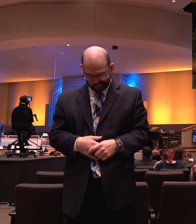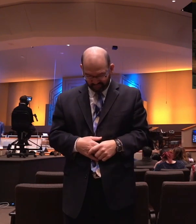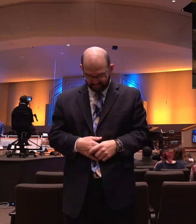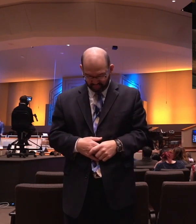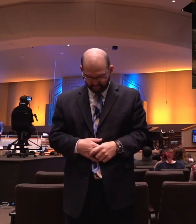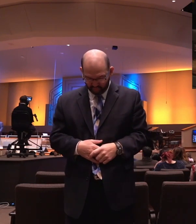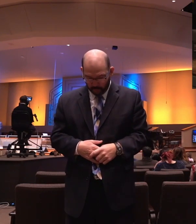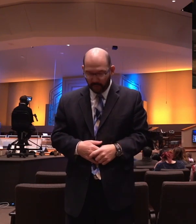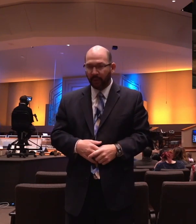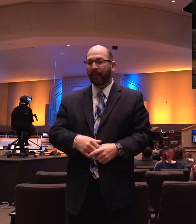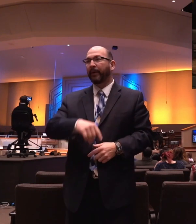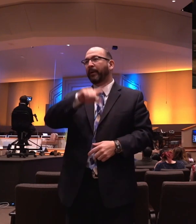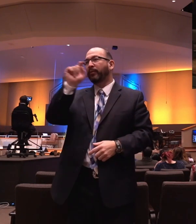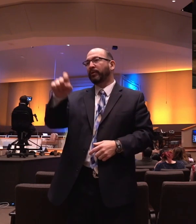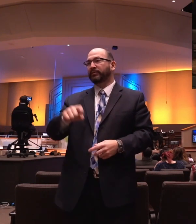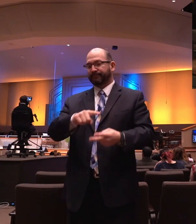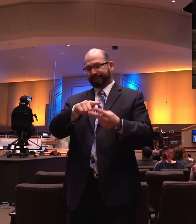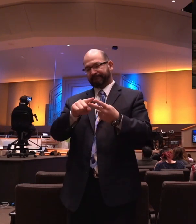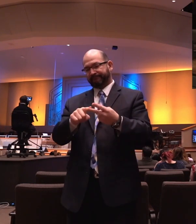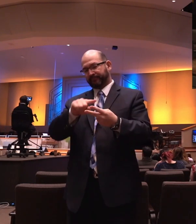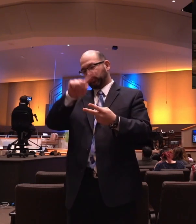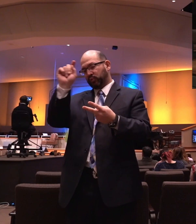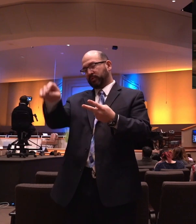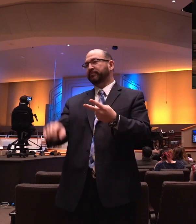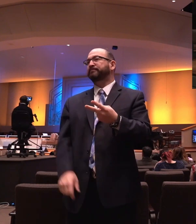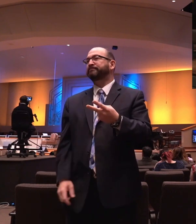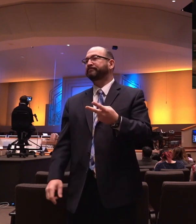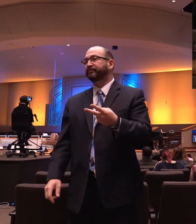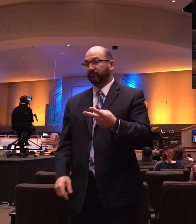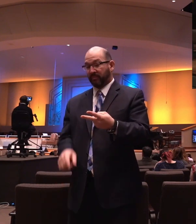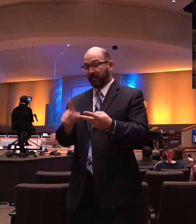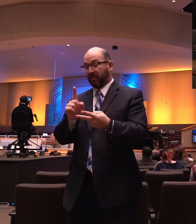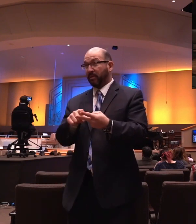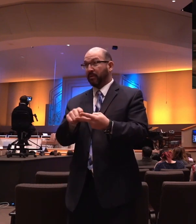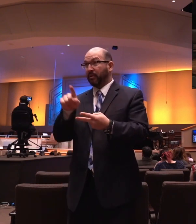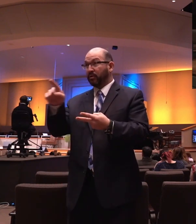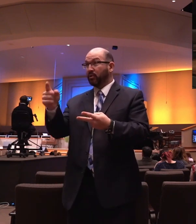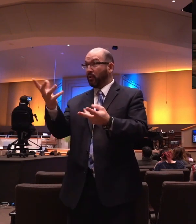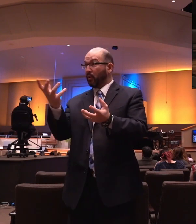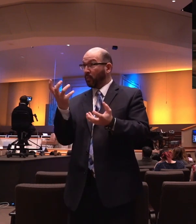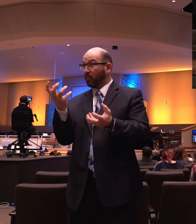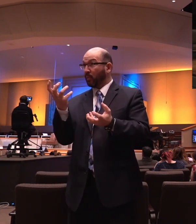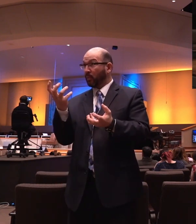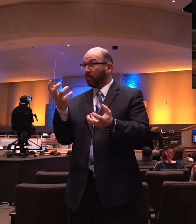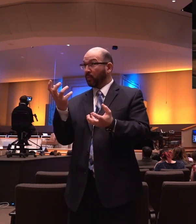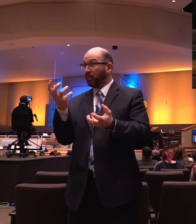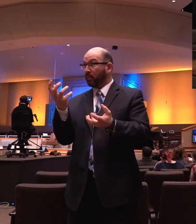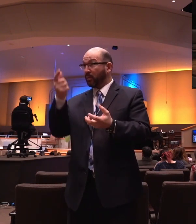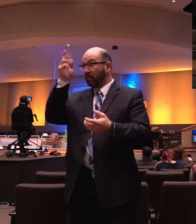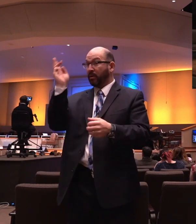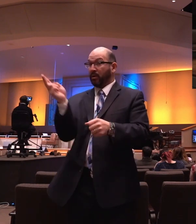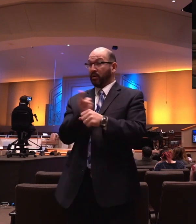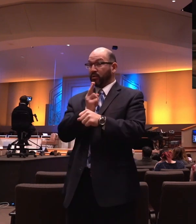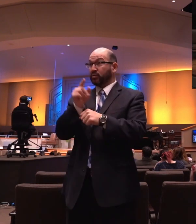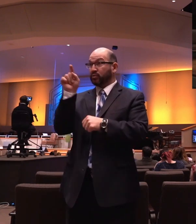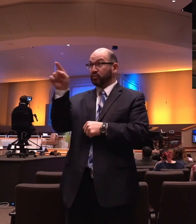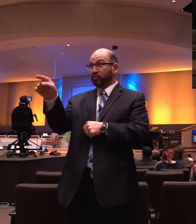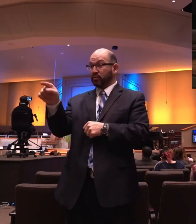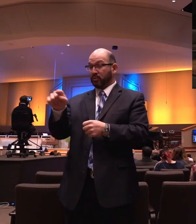So let me ask you two questions. Number one, would you like God to use you